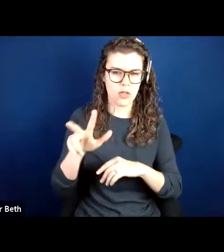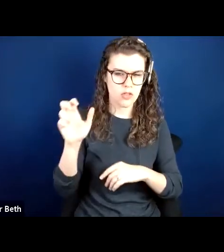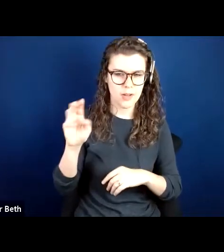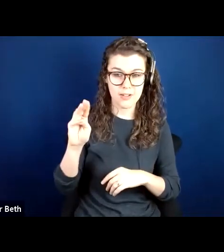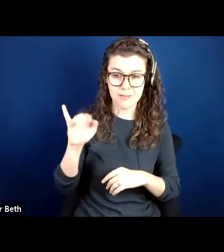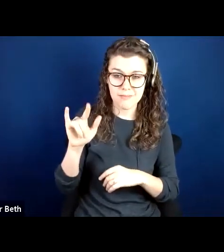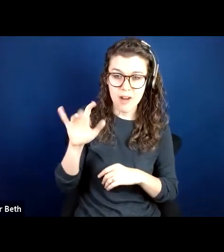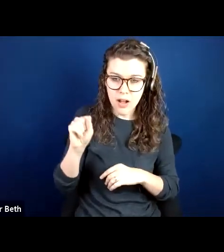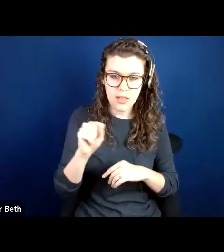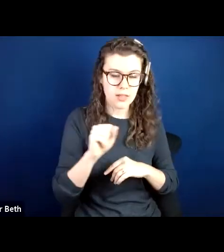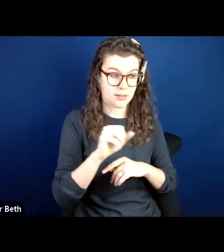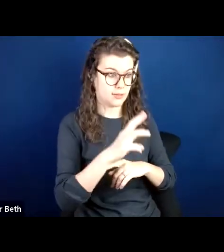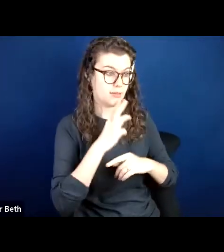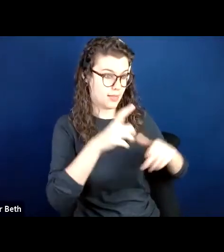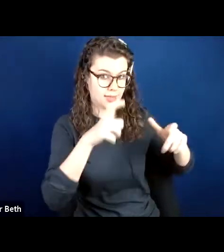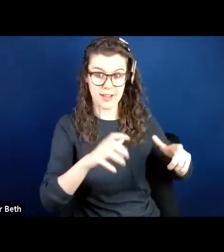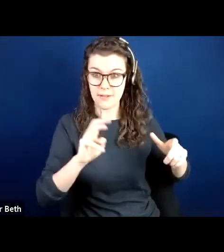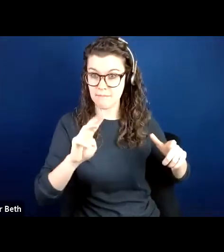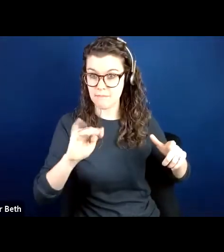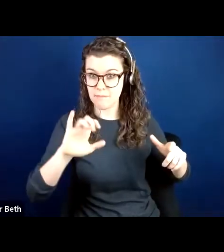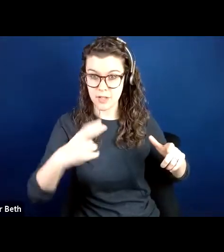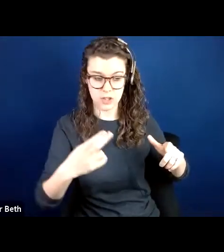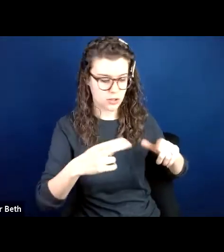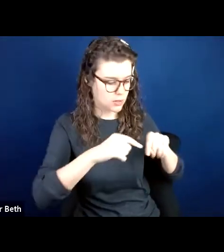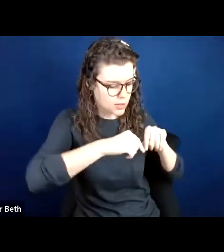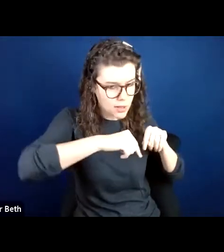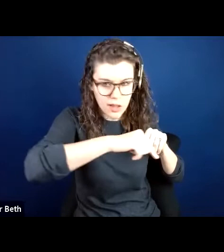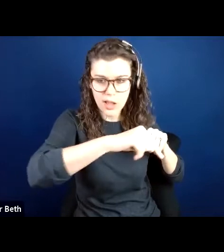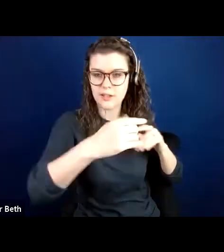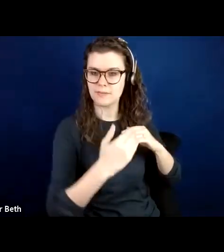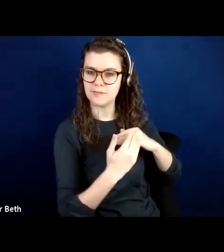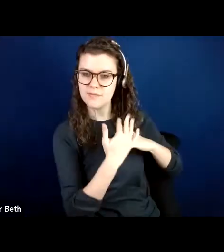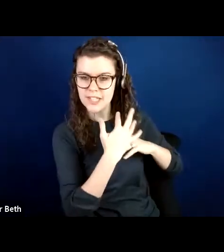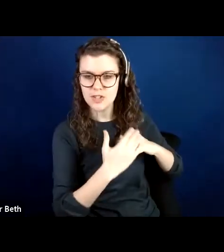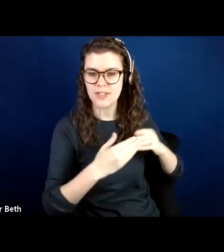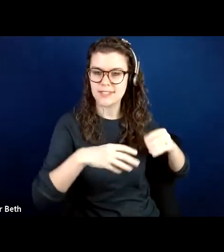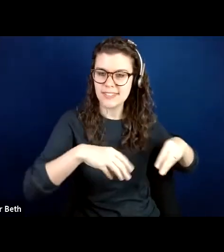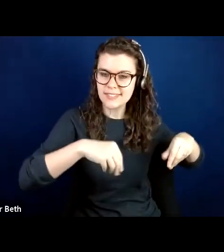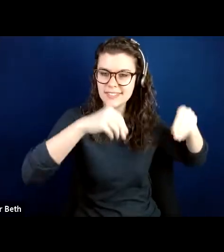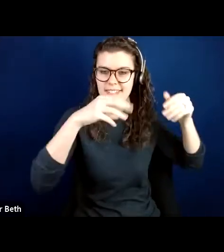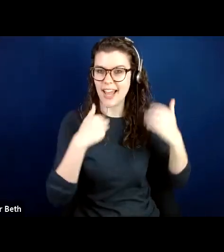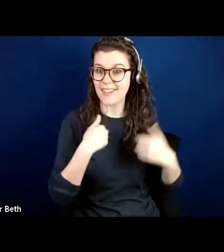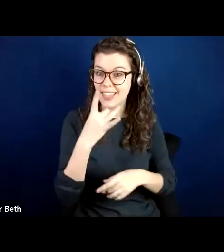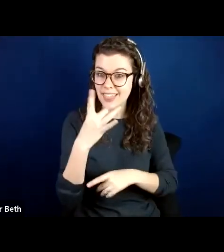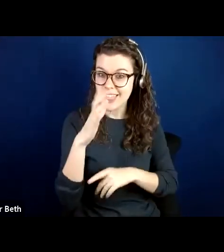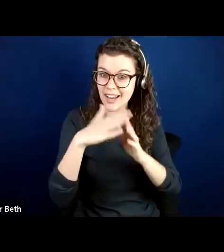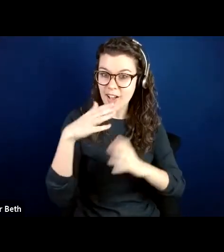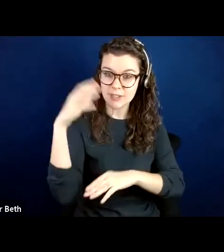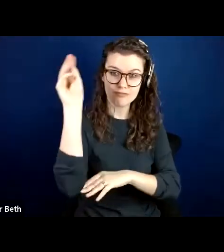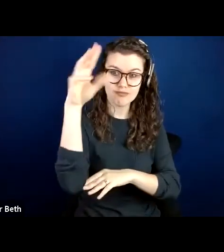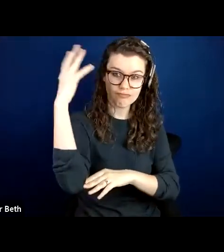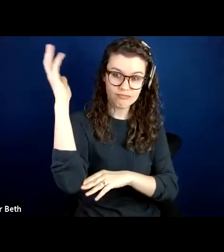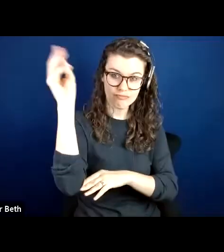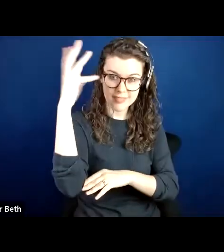of Lake Michigan shoreline, lots of sandy beaches, lighthouses, state